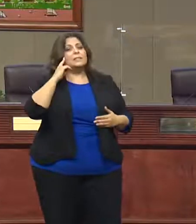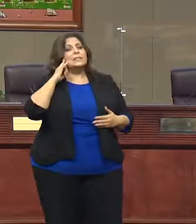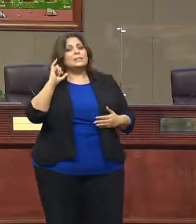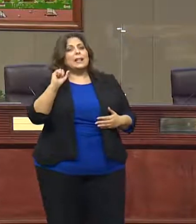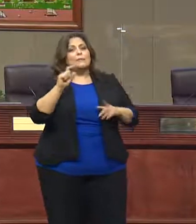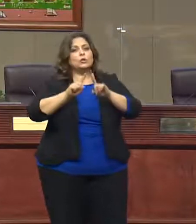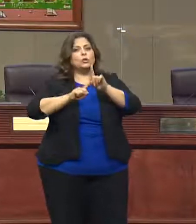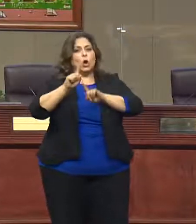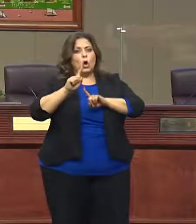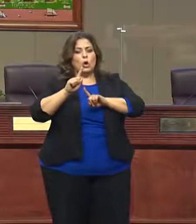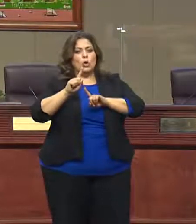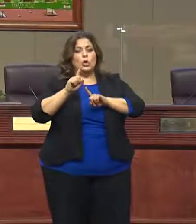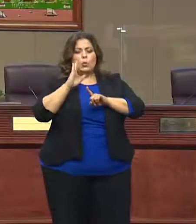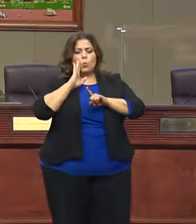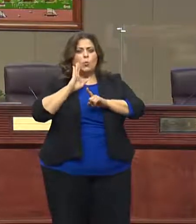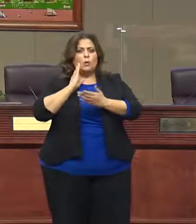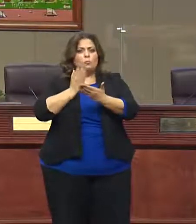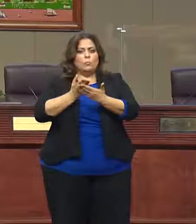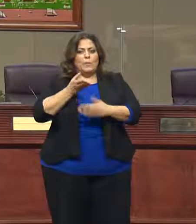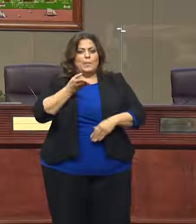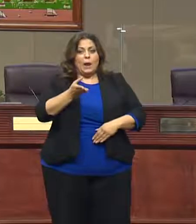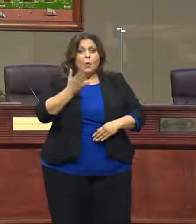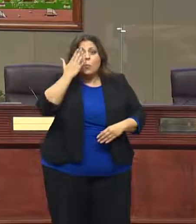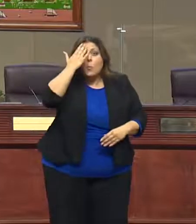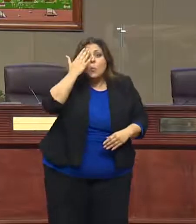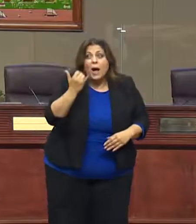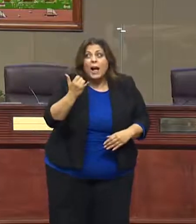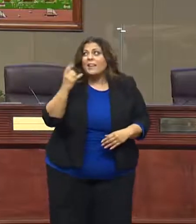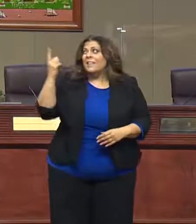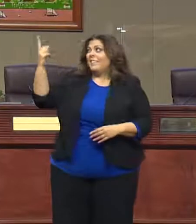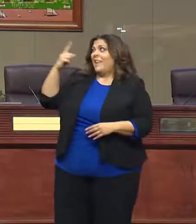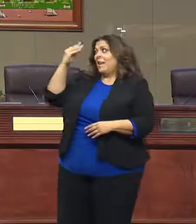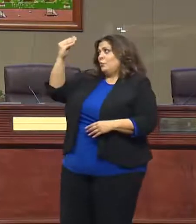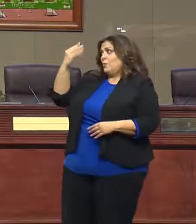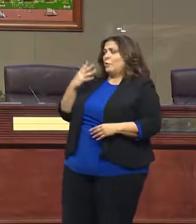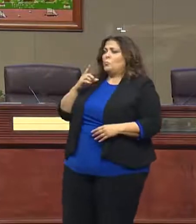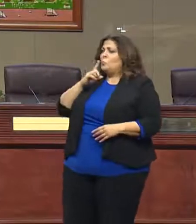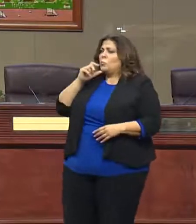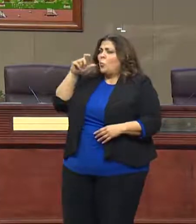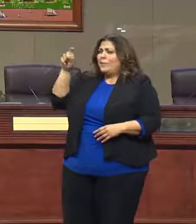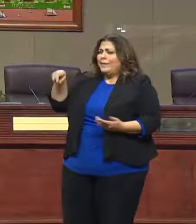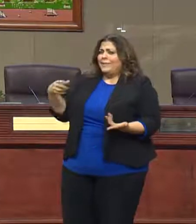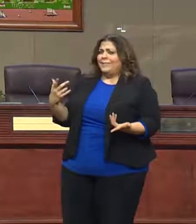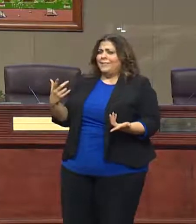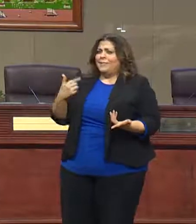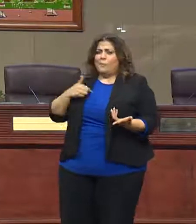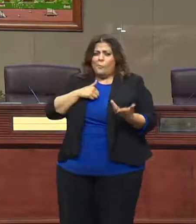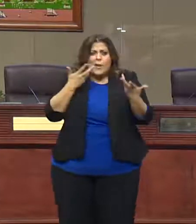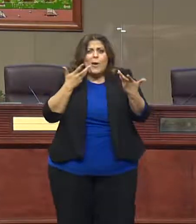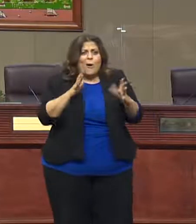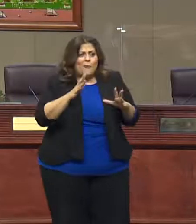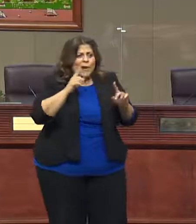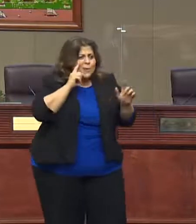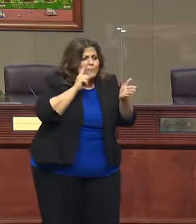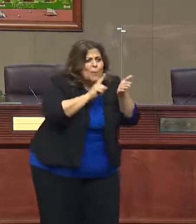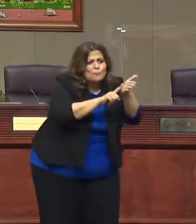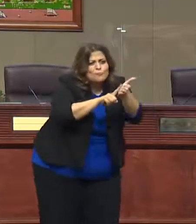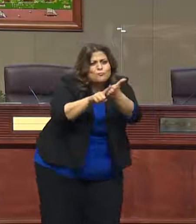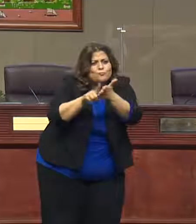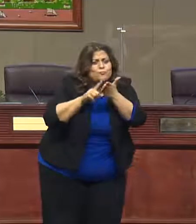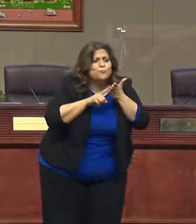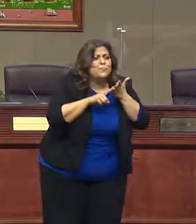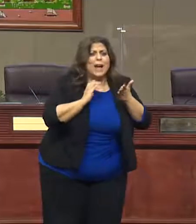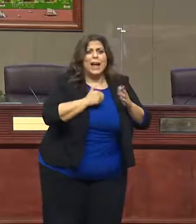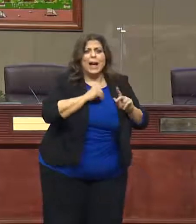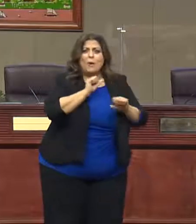we have lagged there, and no one had to really tell us that per se, because we have been active. Our personnel